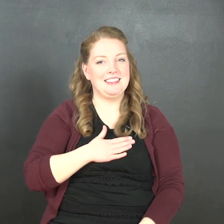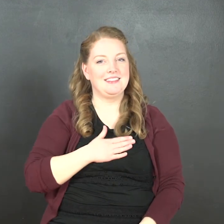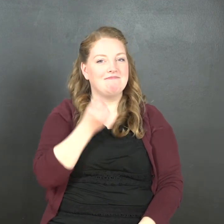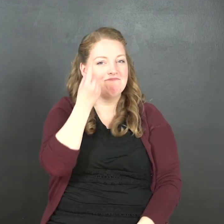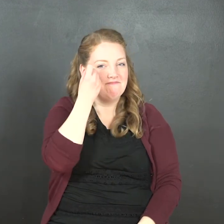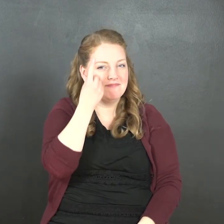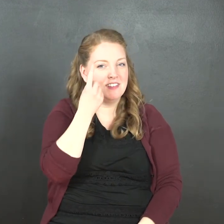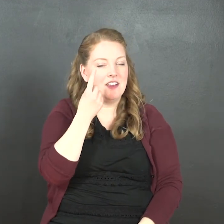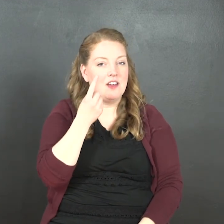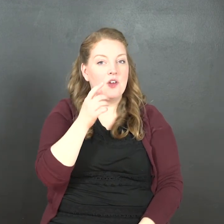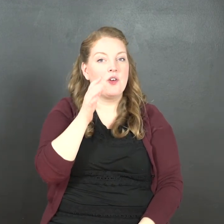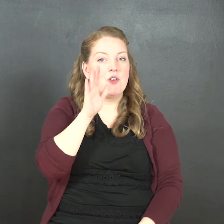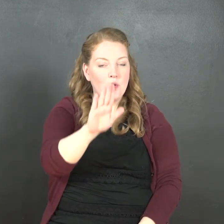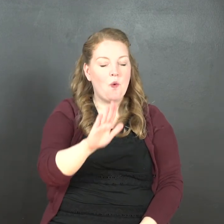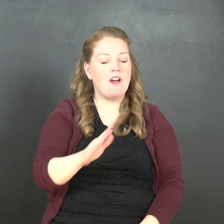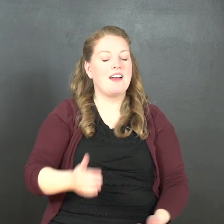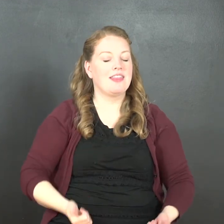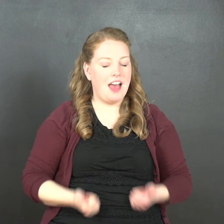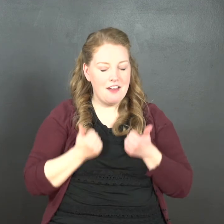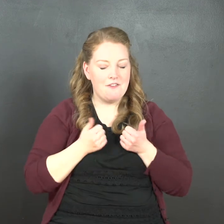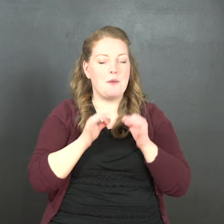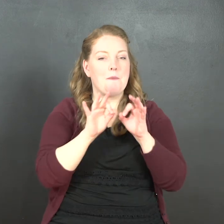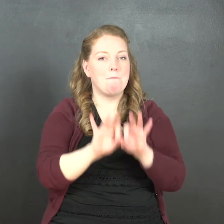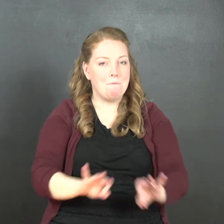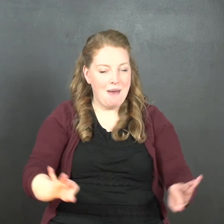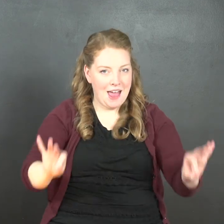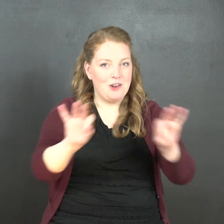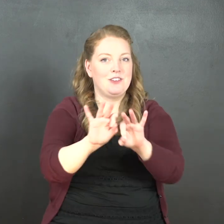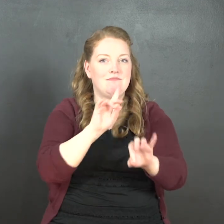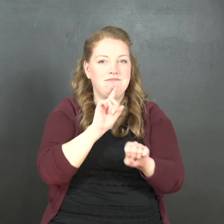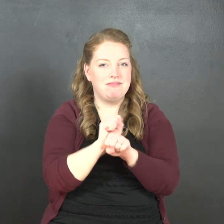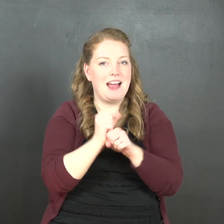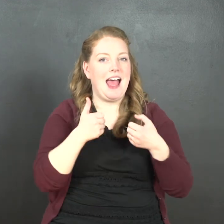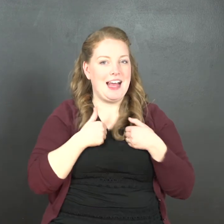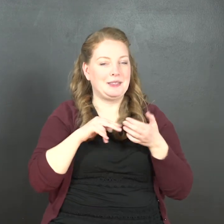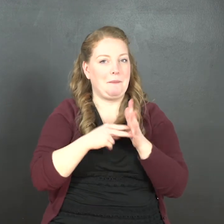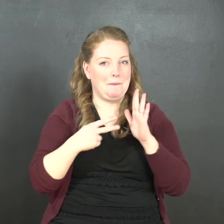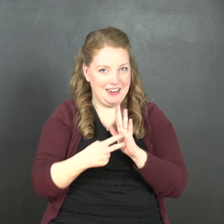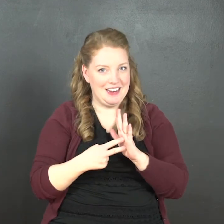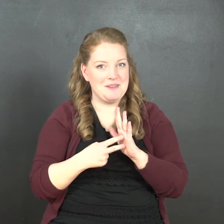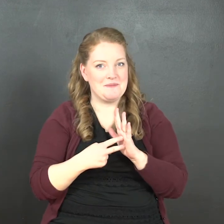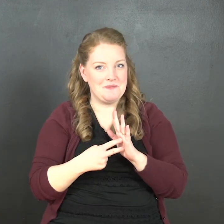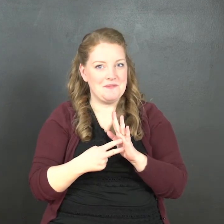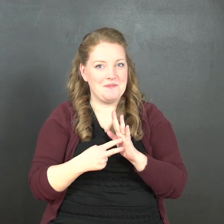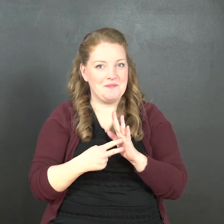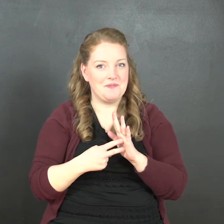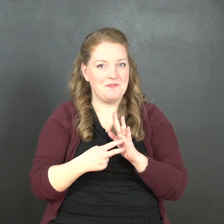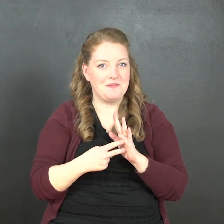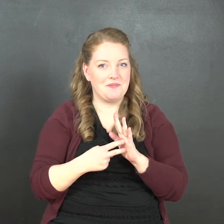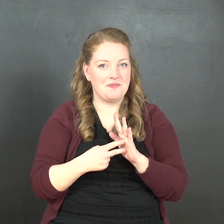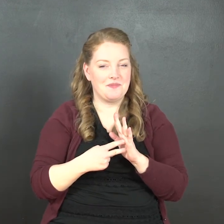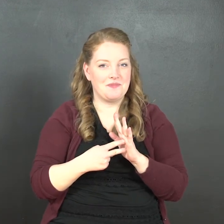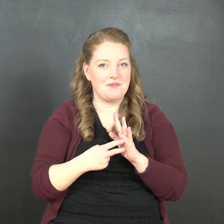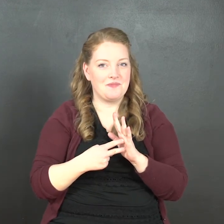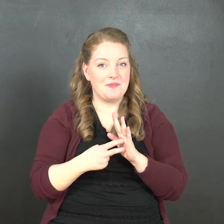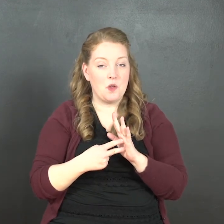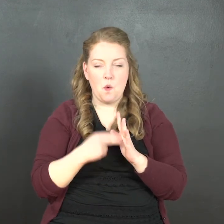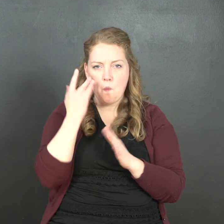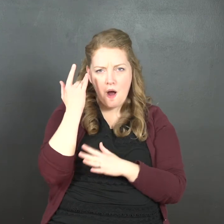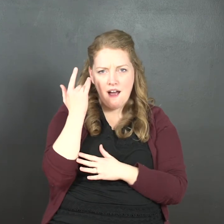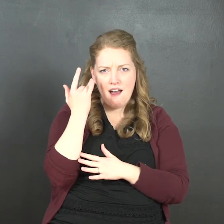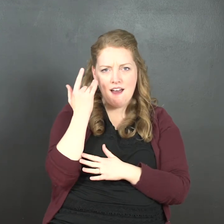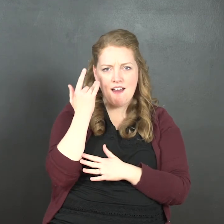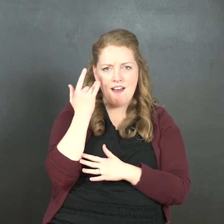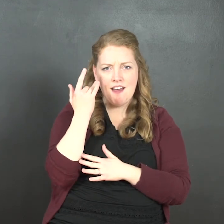Now please hear me. Your life matters. It has meaning. And the reality is, the meaning that